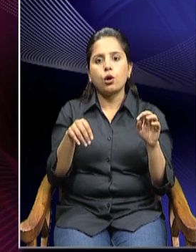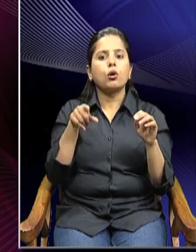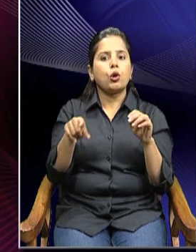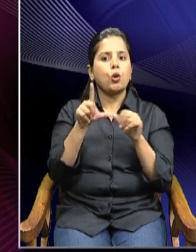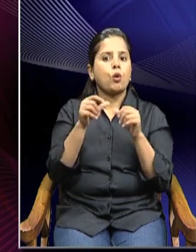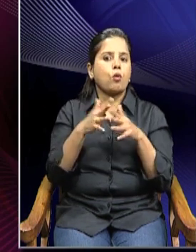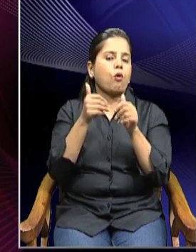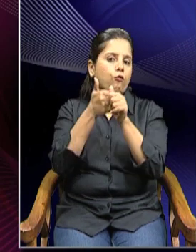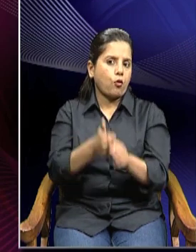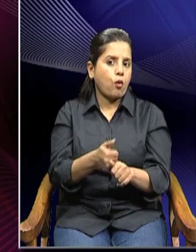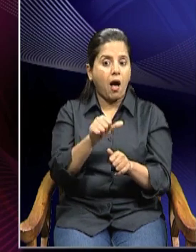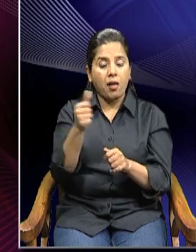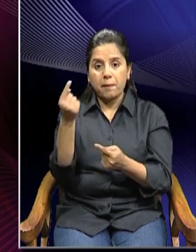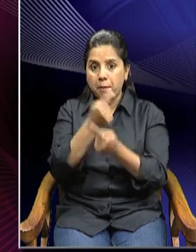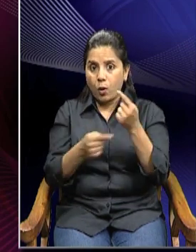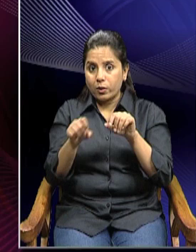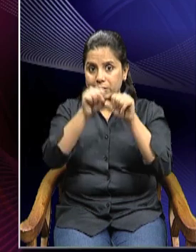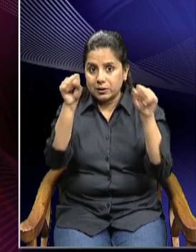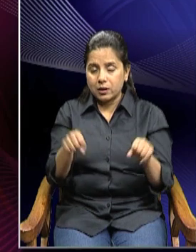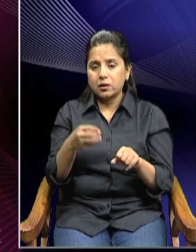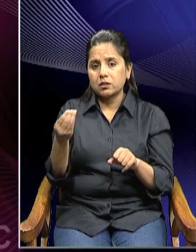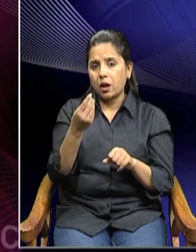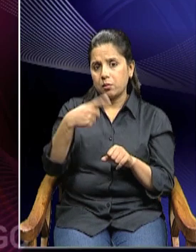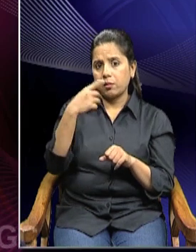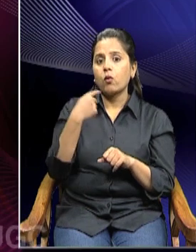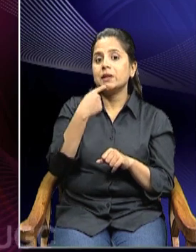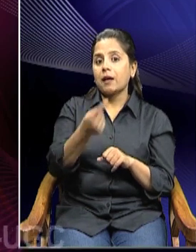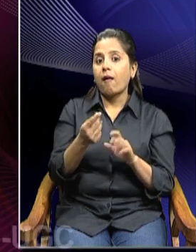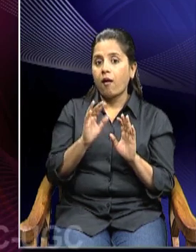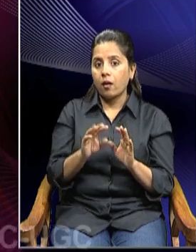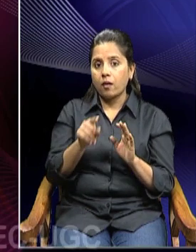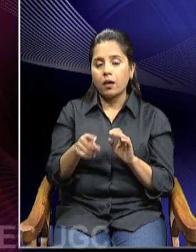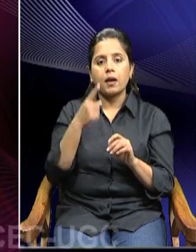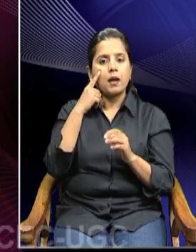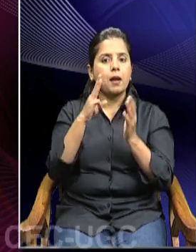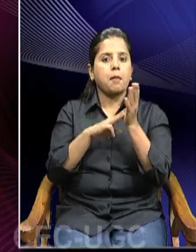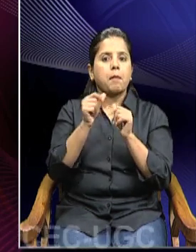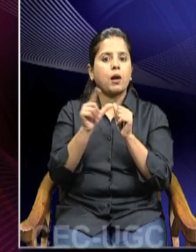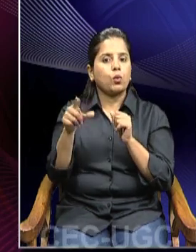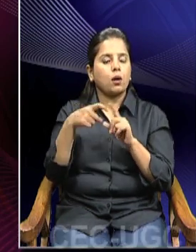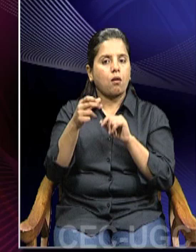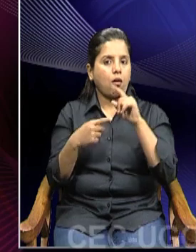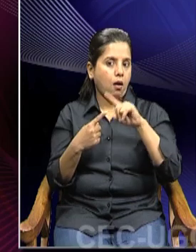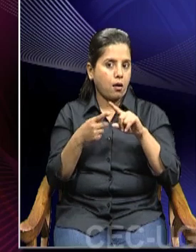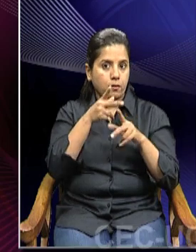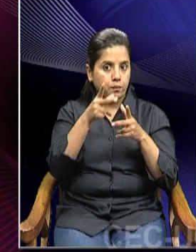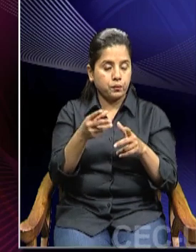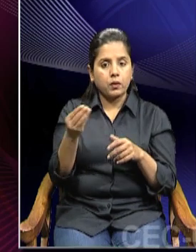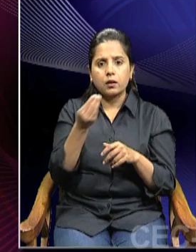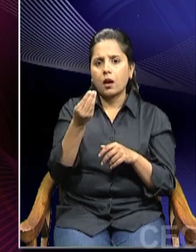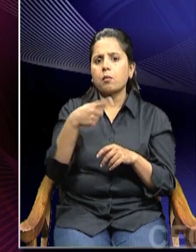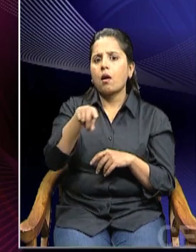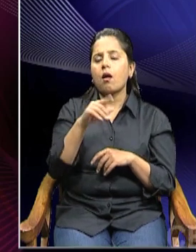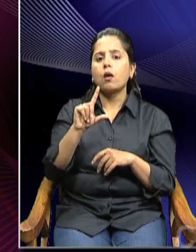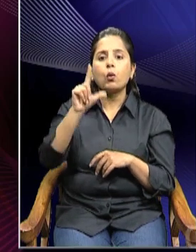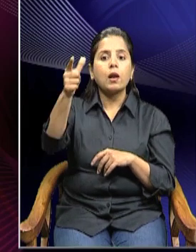law-abiding than other political systems, something which was said by Immanuel Kant, something which